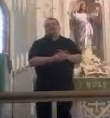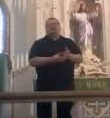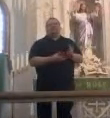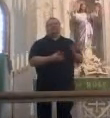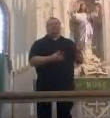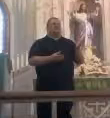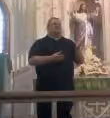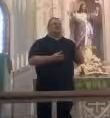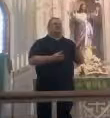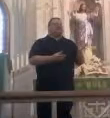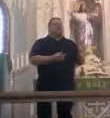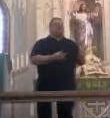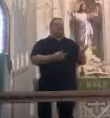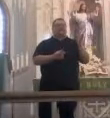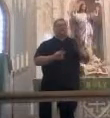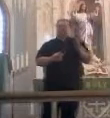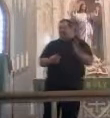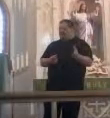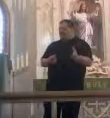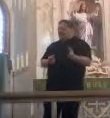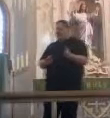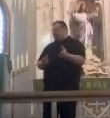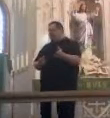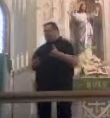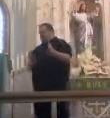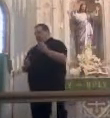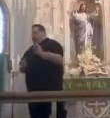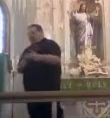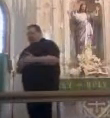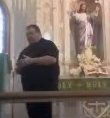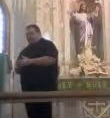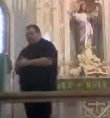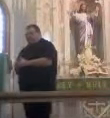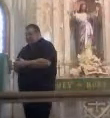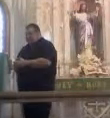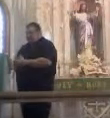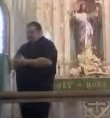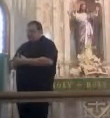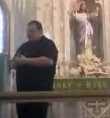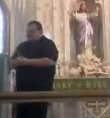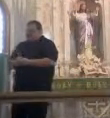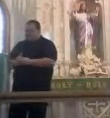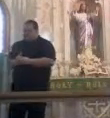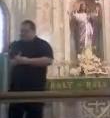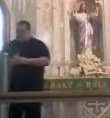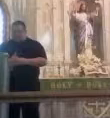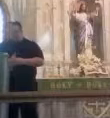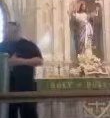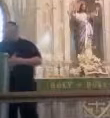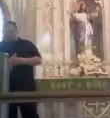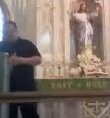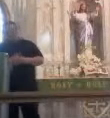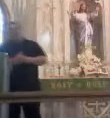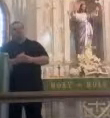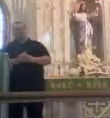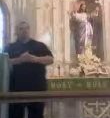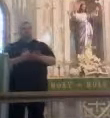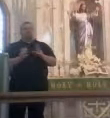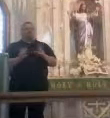On our worst days ever, we need to remember that sometimes God speaks to us in